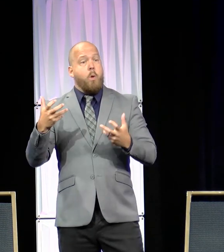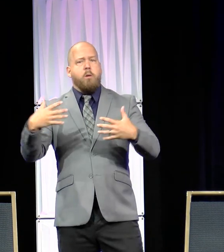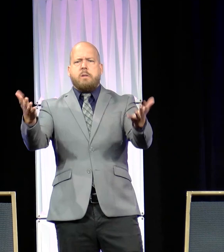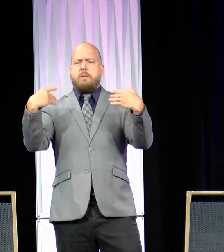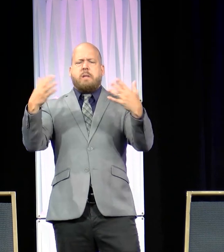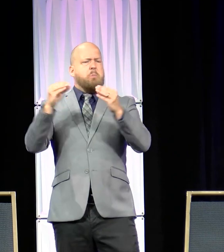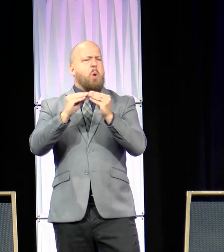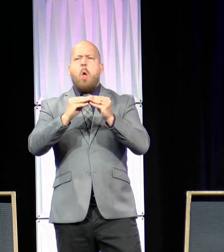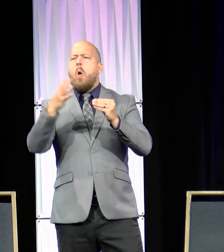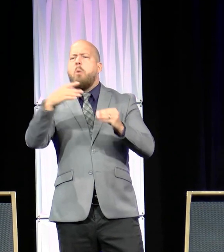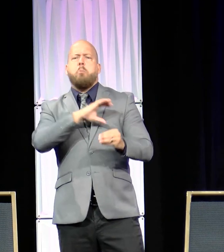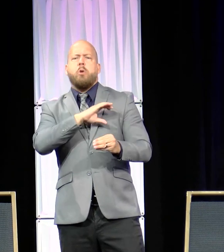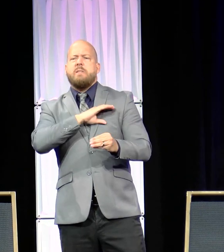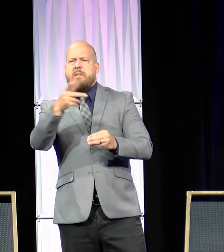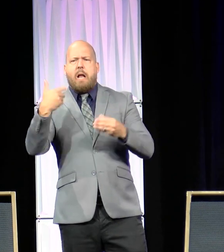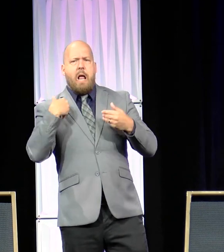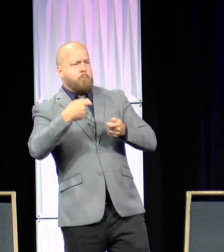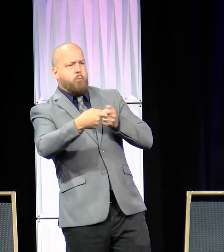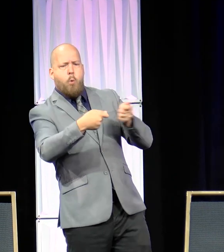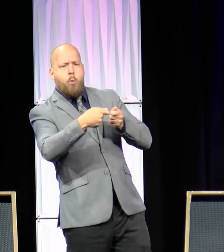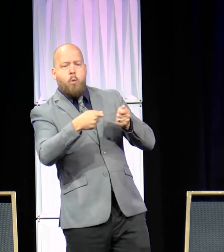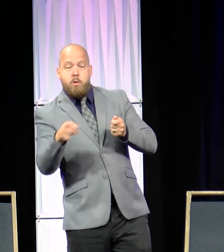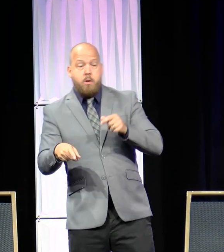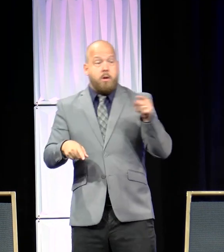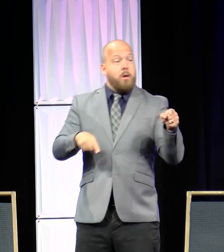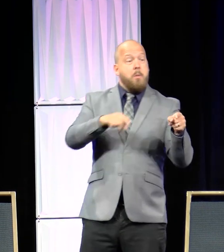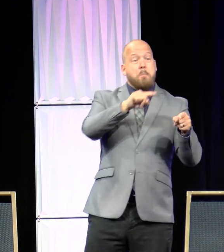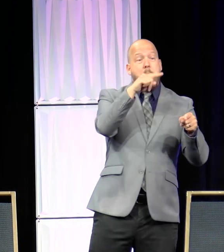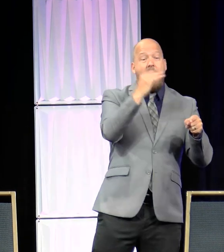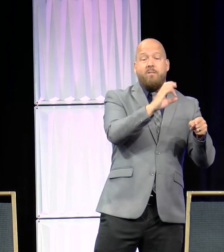do too much, all right?